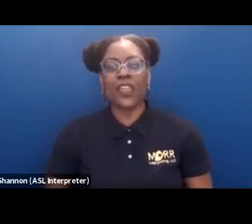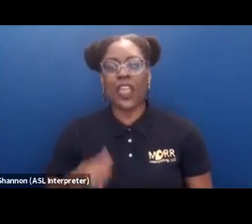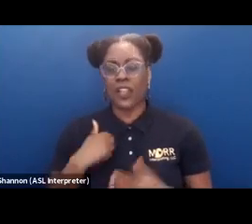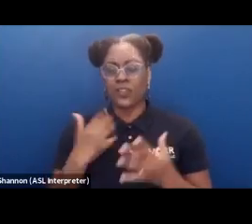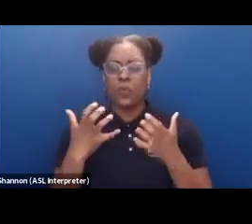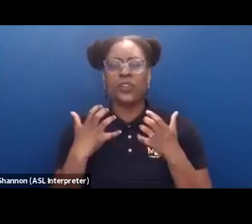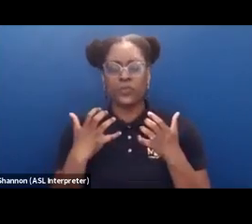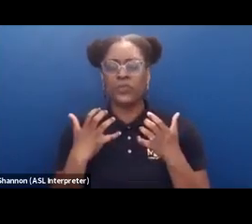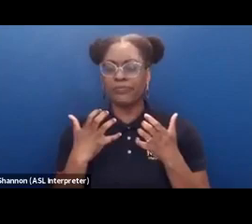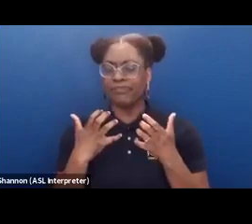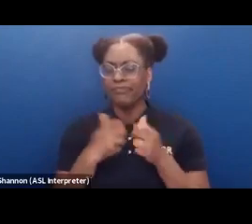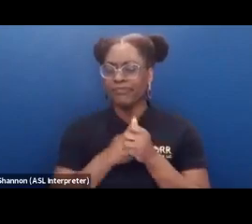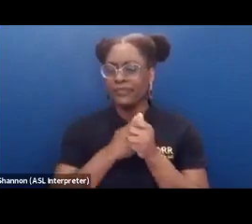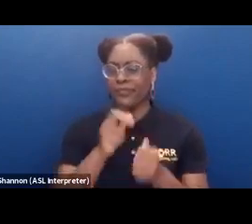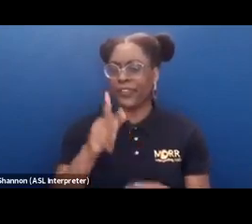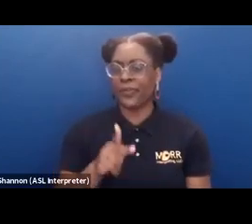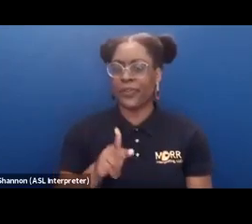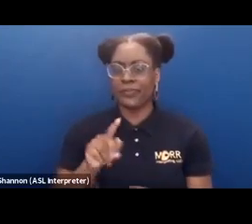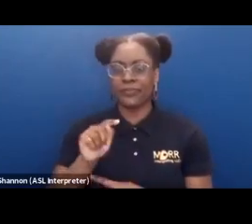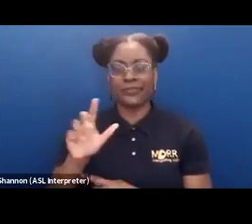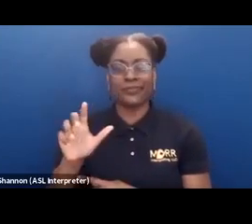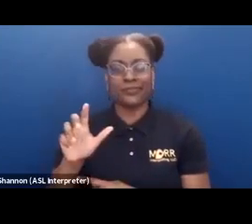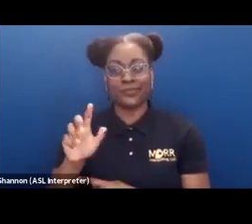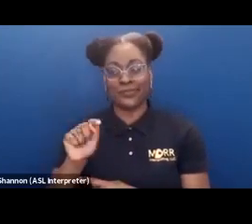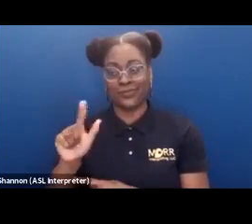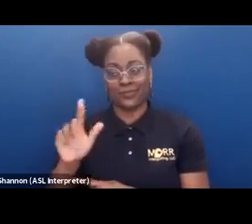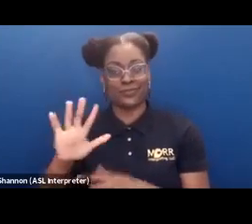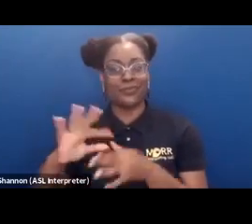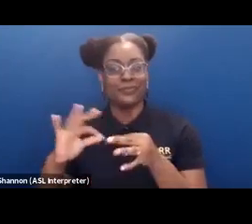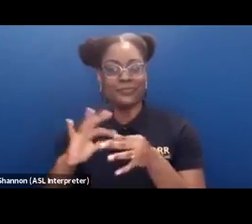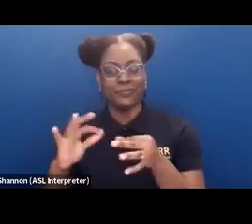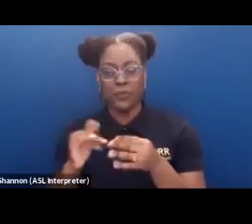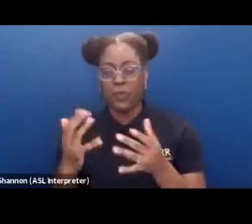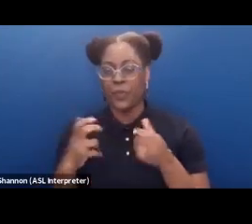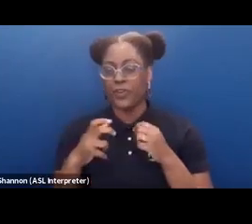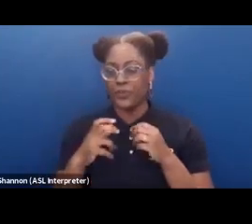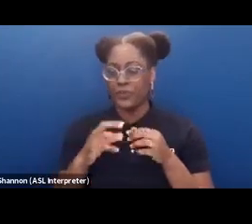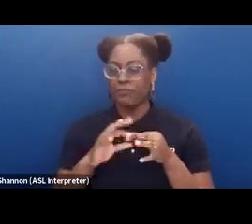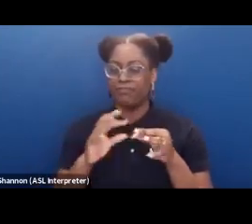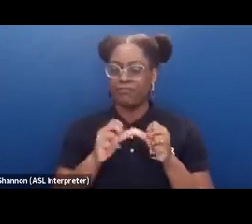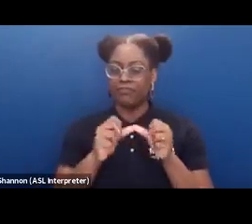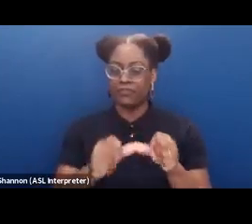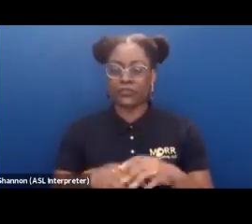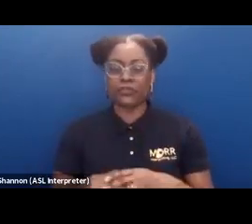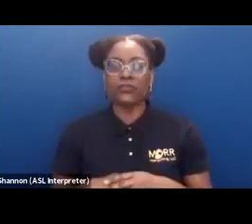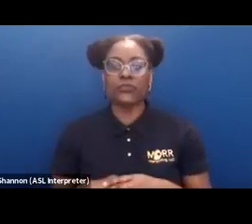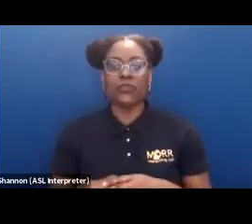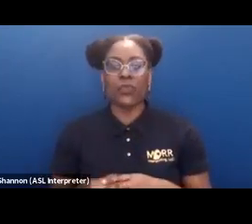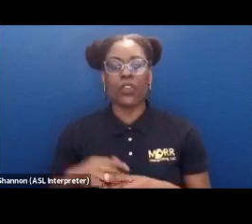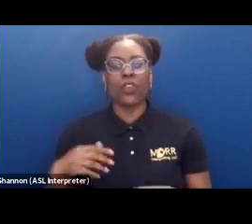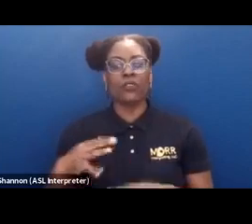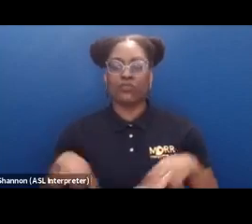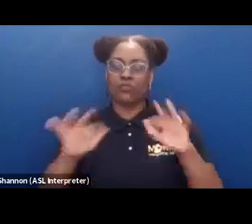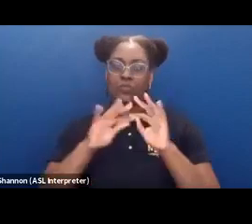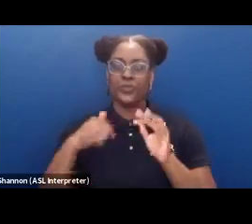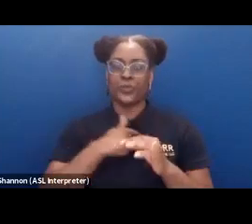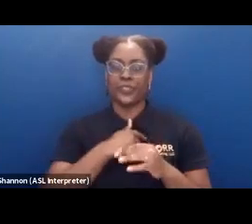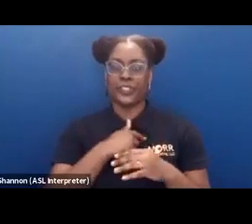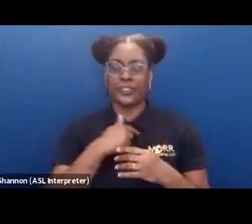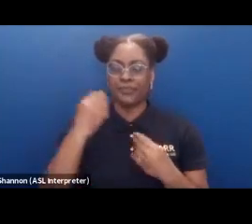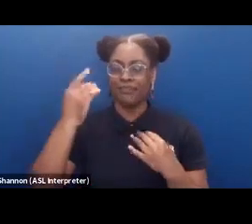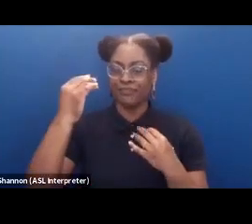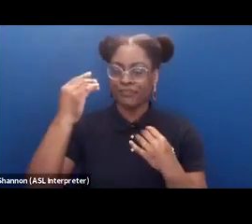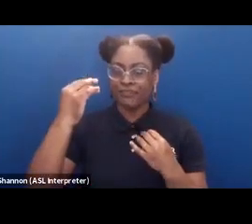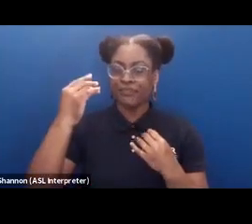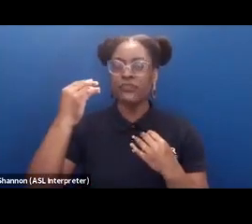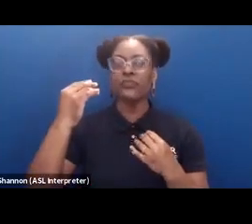that we have to consider the fact that even who has access and the